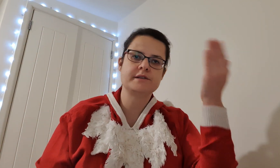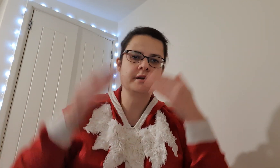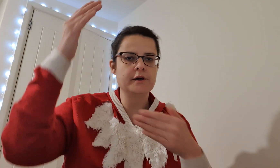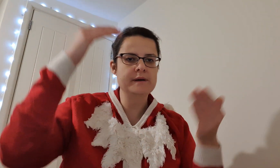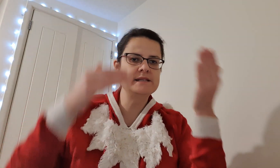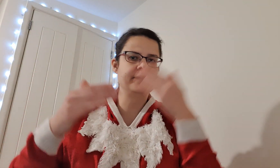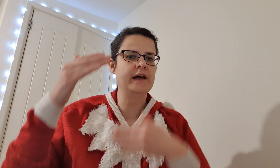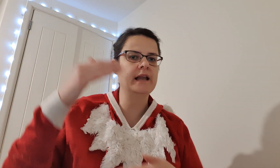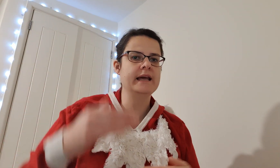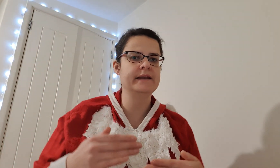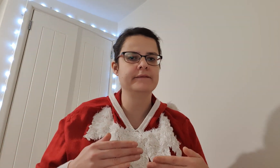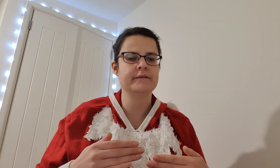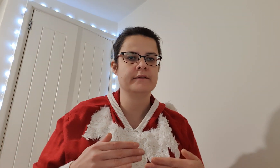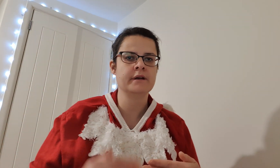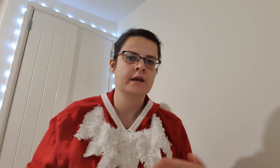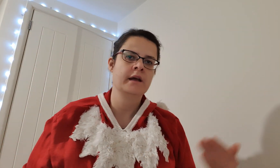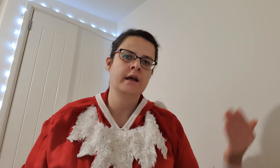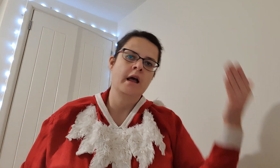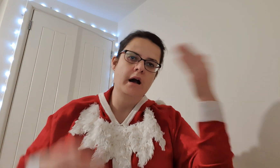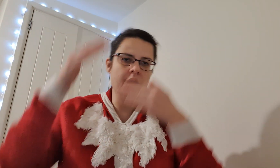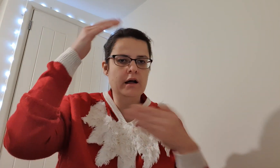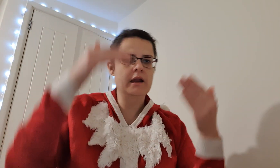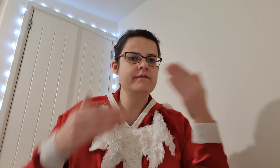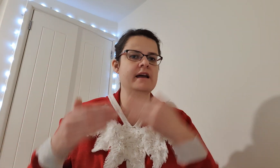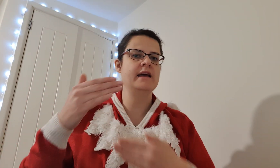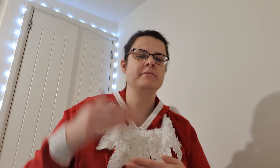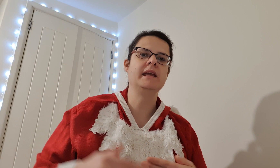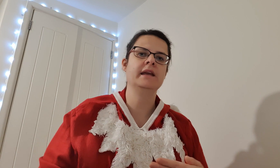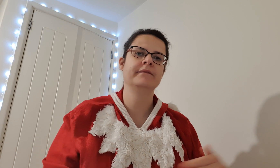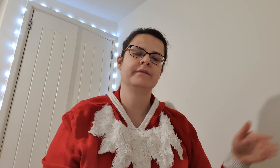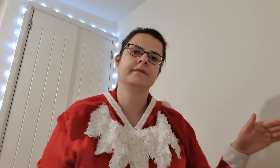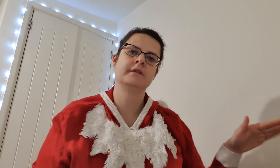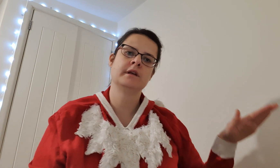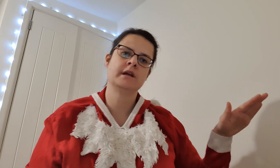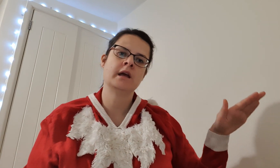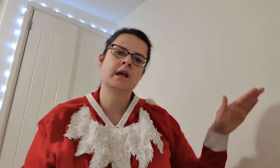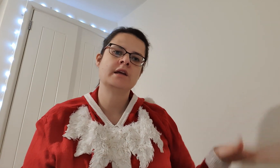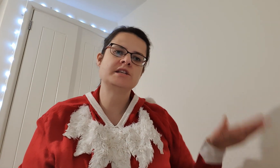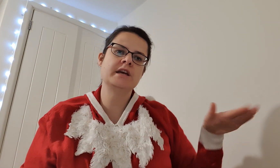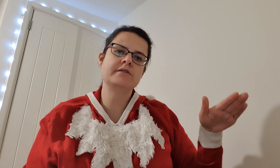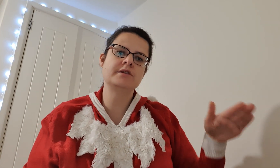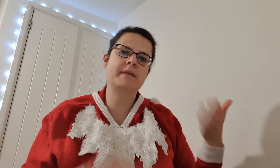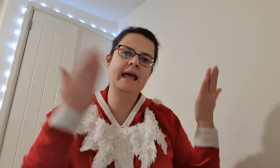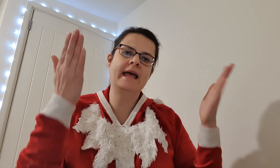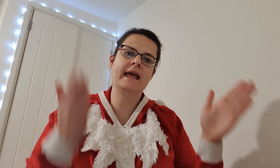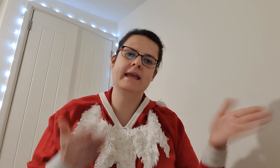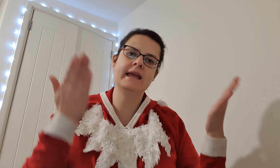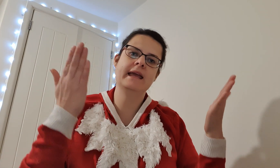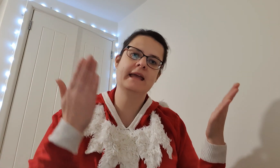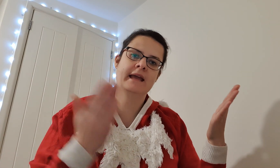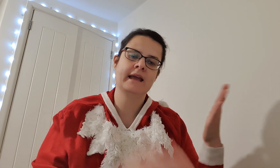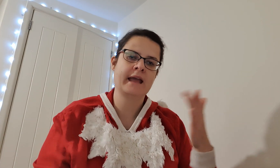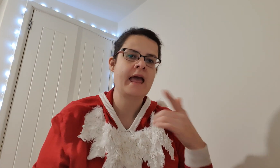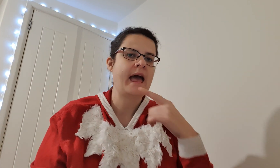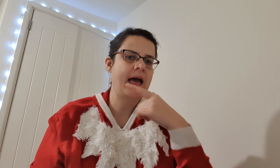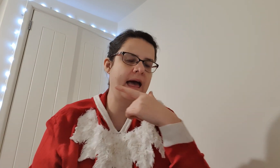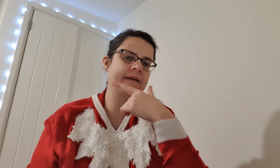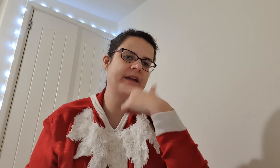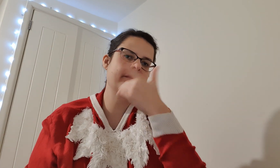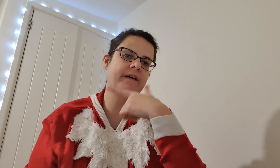Snow is falling all around me. Children playing, having